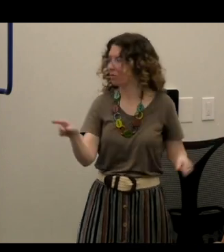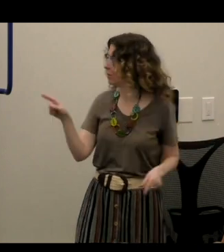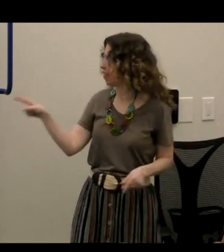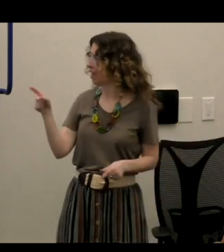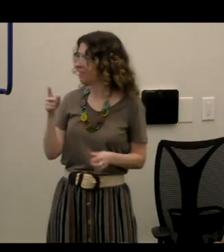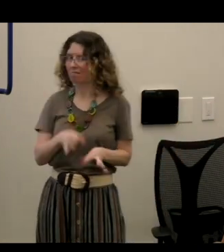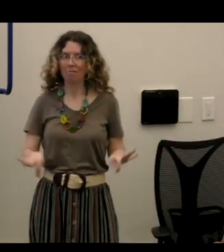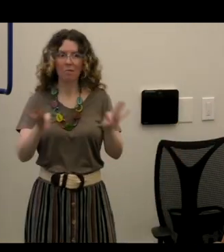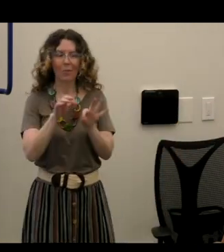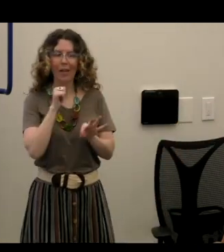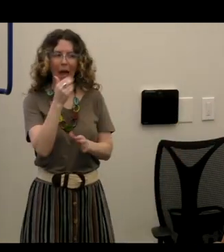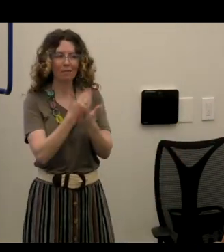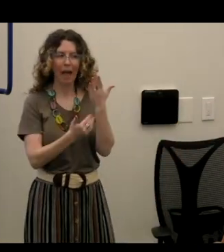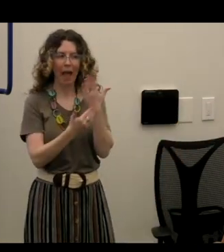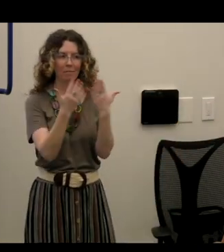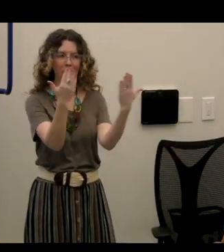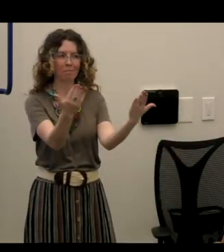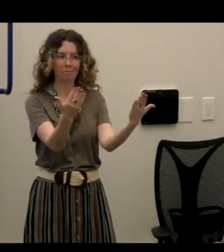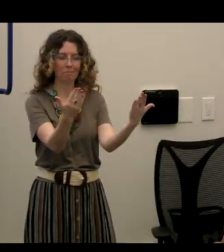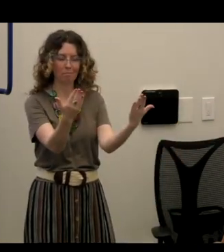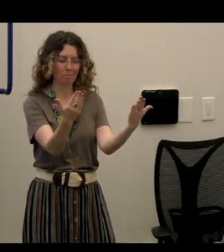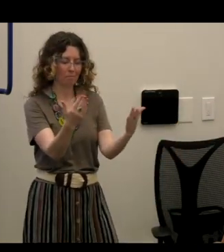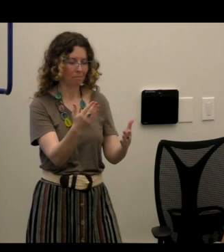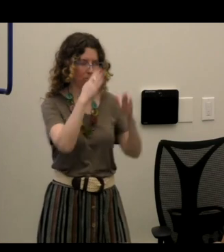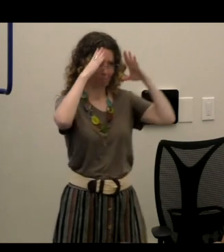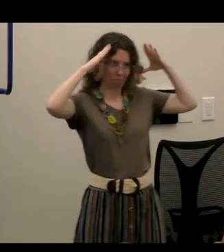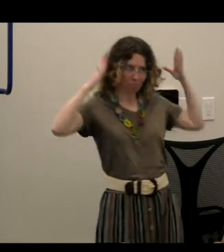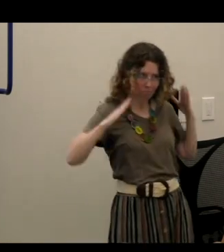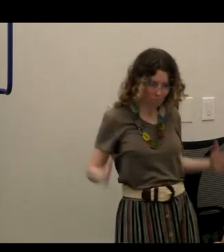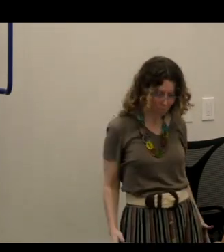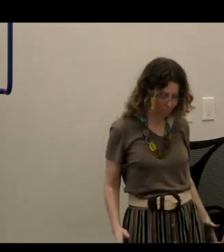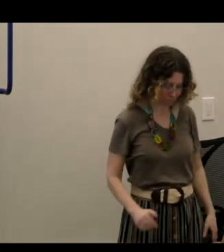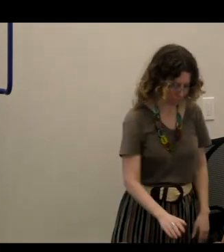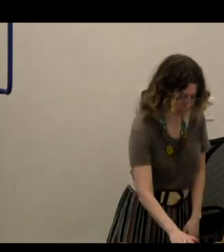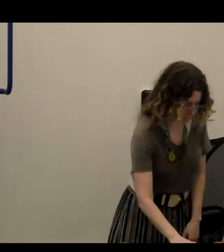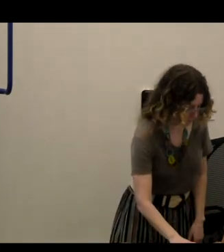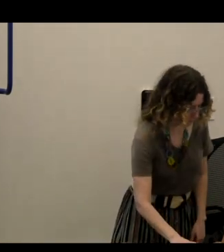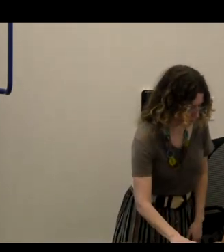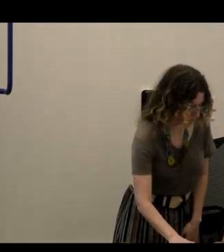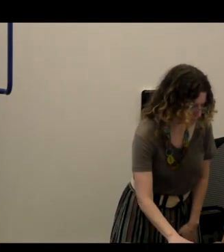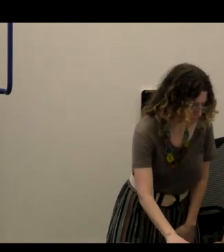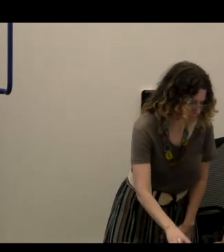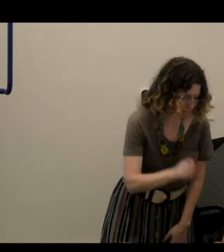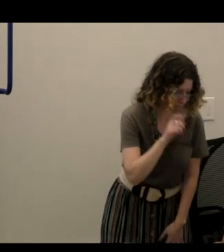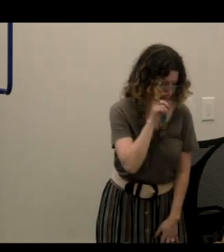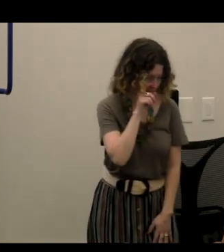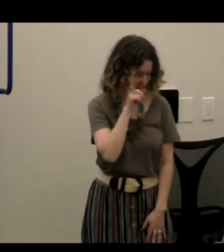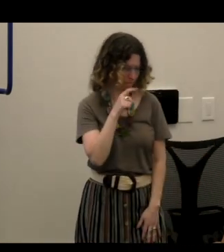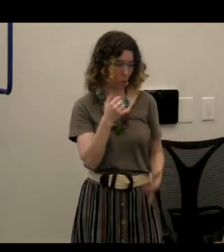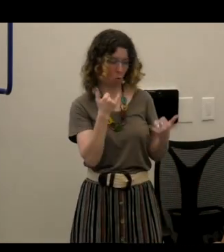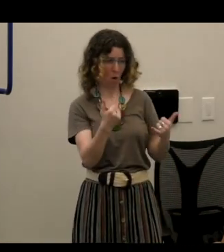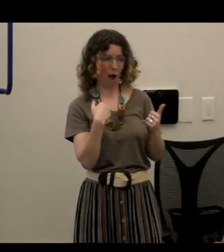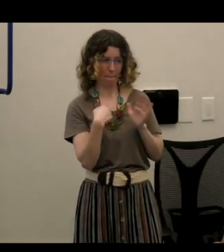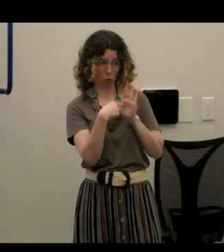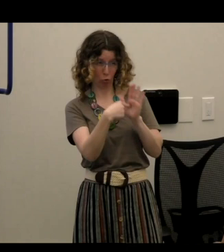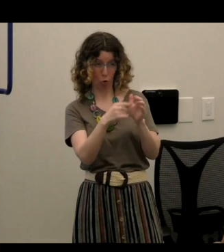is part of grammatical features. It's very important. So it's not just about the hands. It's the overall body.